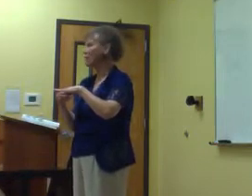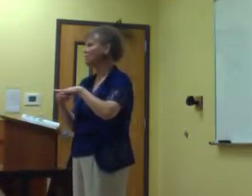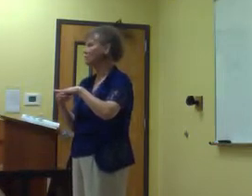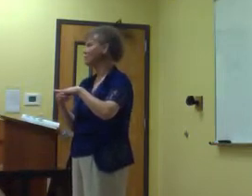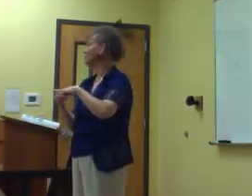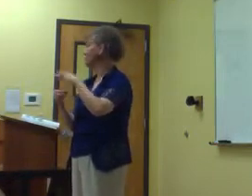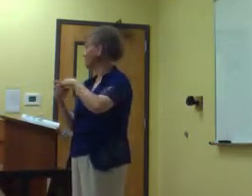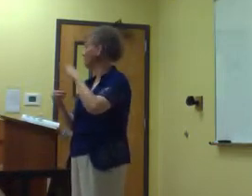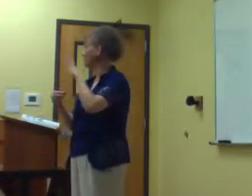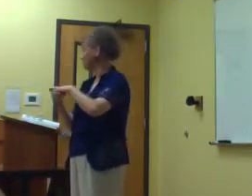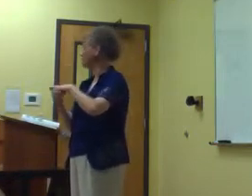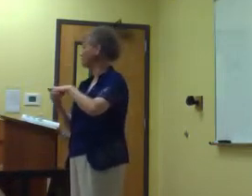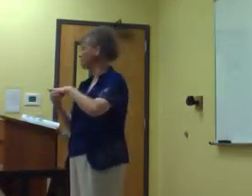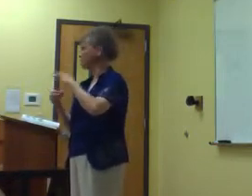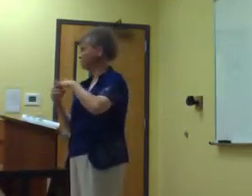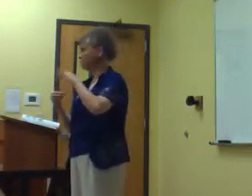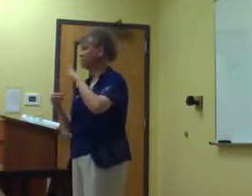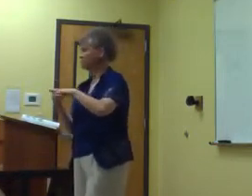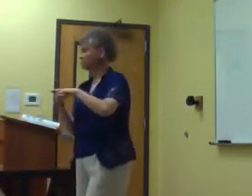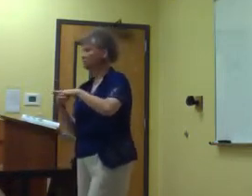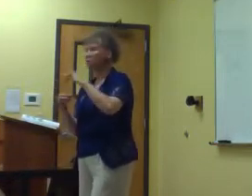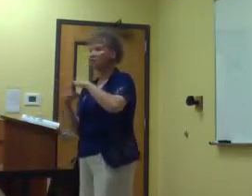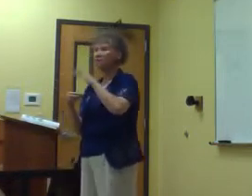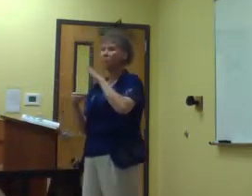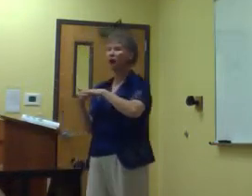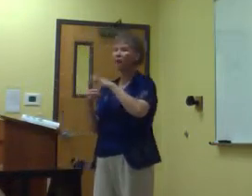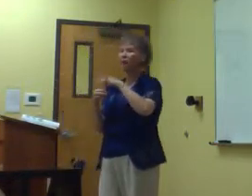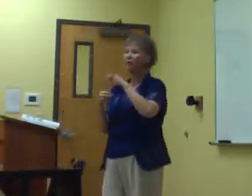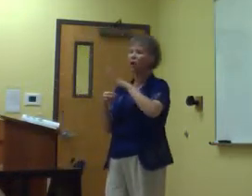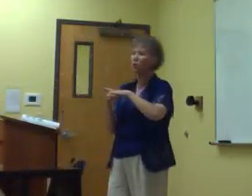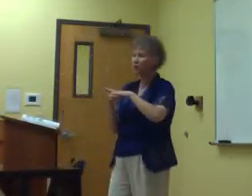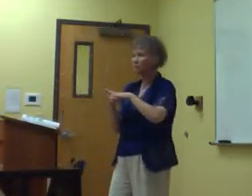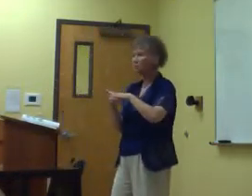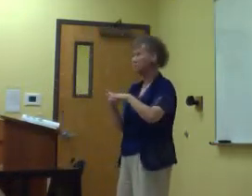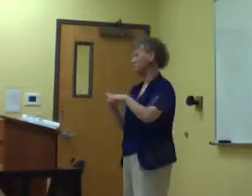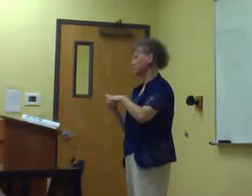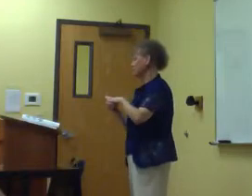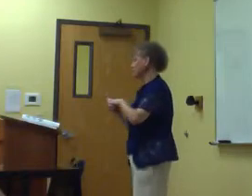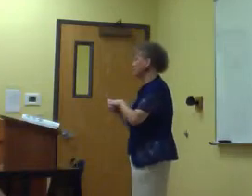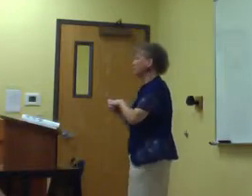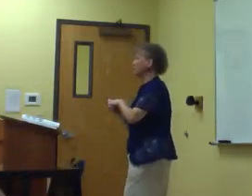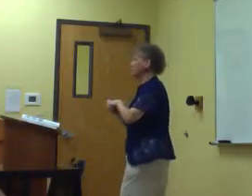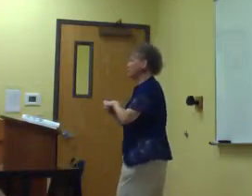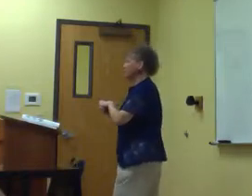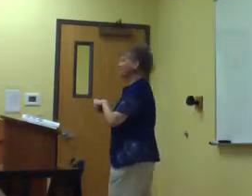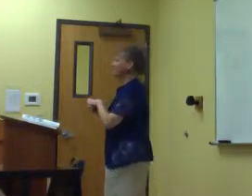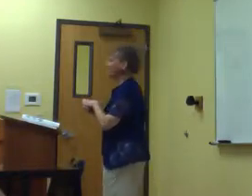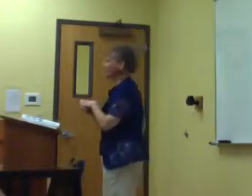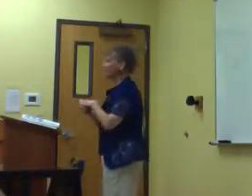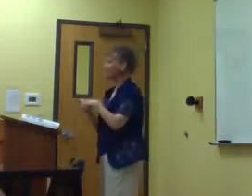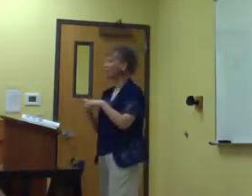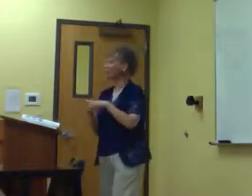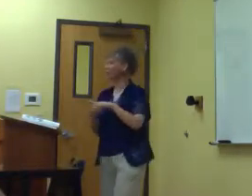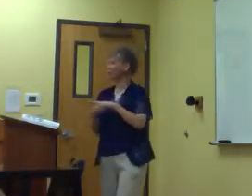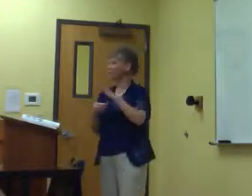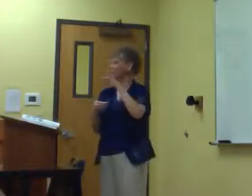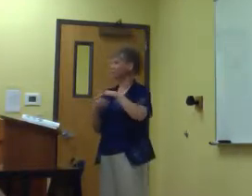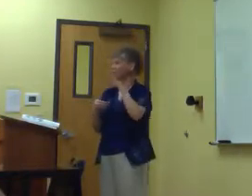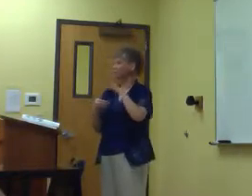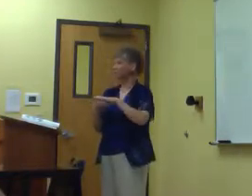Soda, all right? Soda, pop, Coke, whatever your dialectical preference.